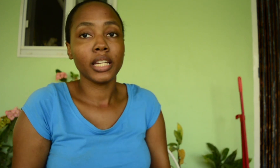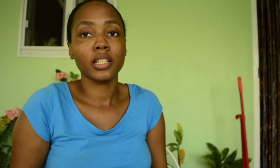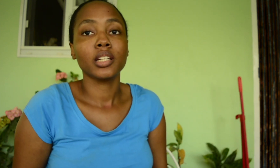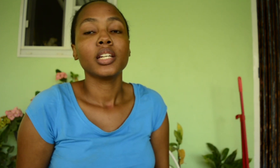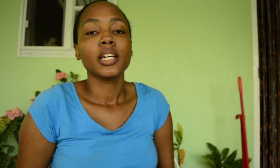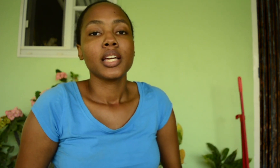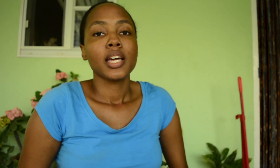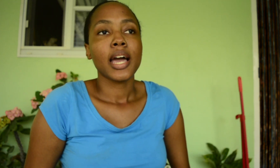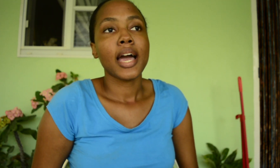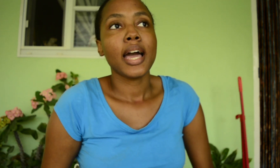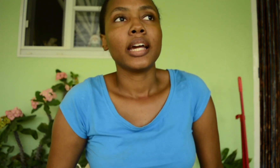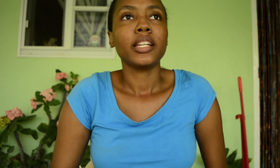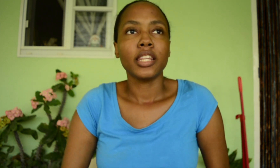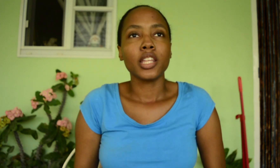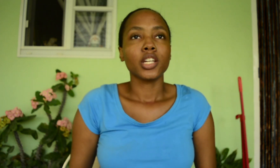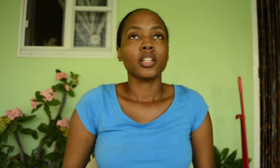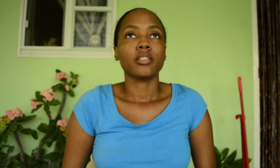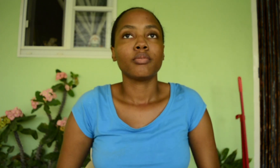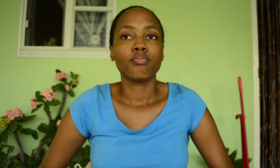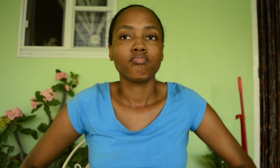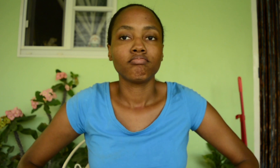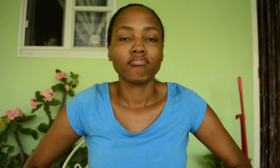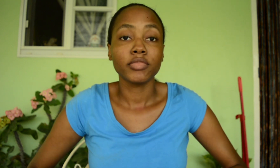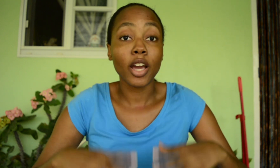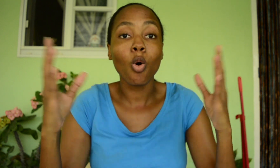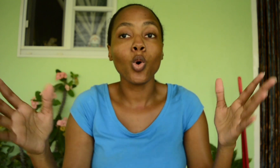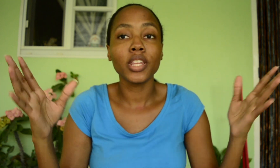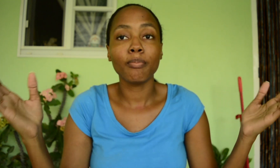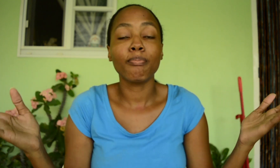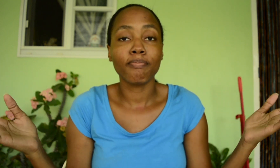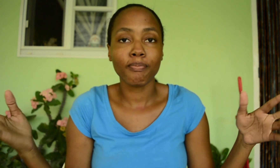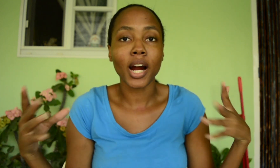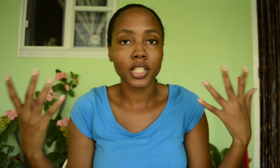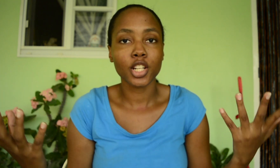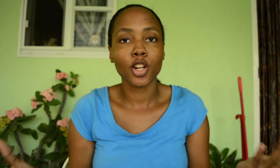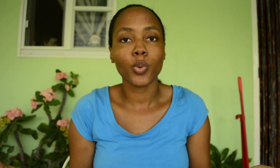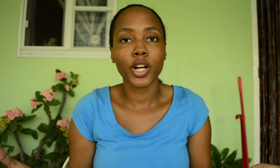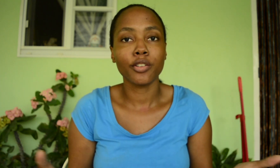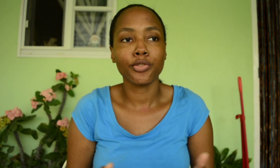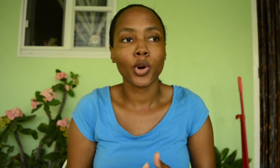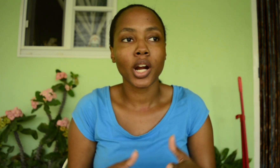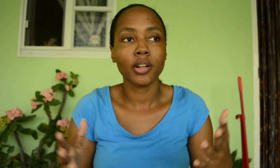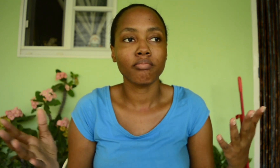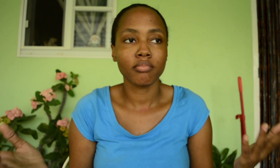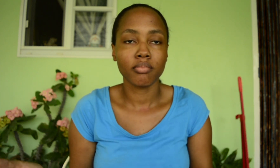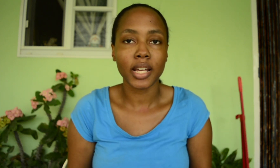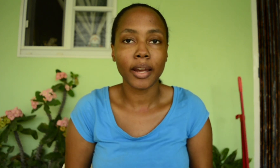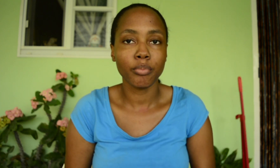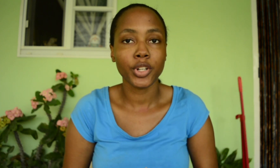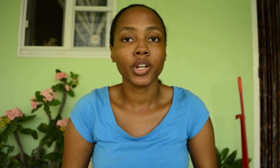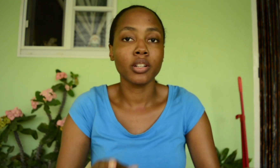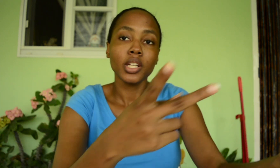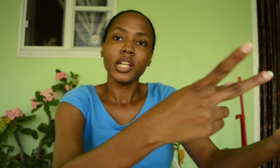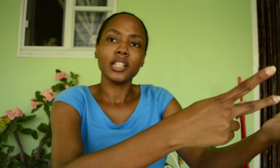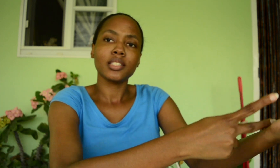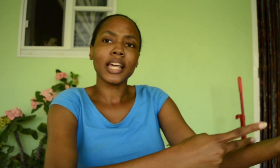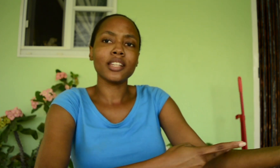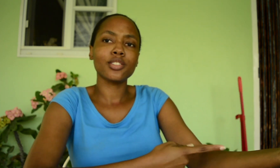playing and they hold a particular word for a time period, it's nice